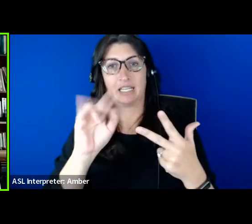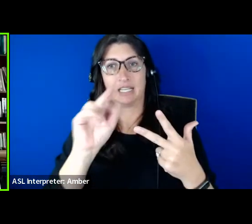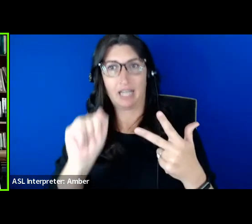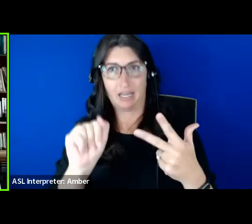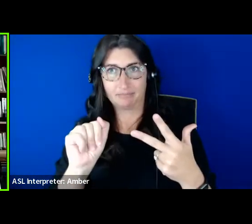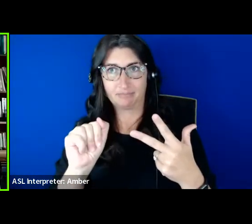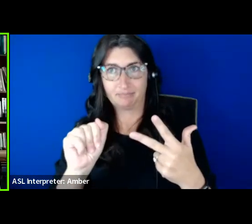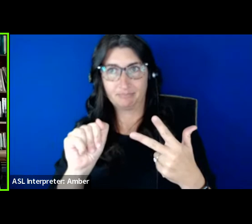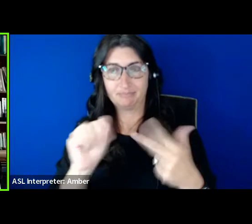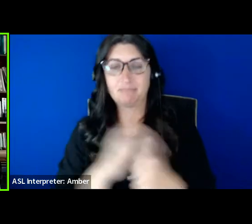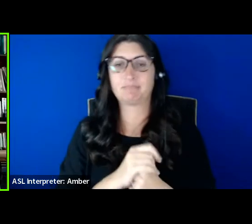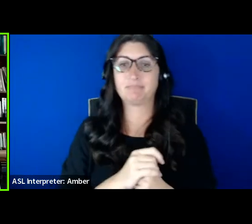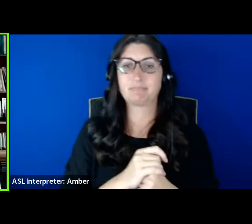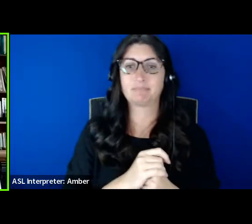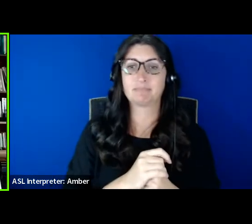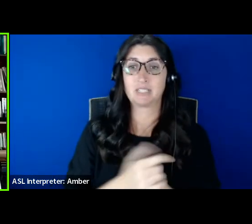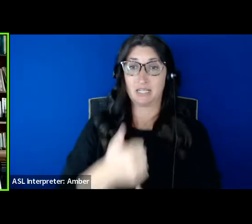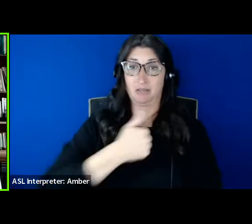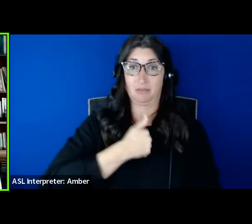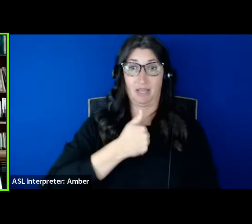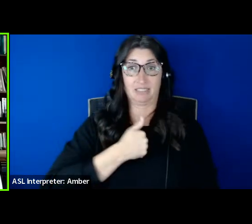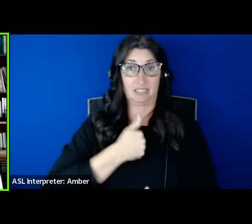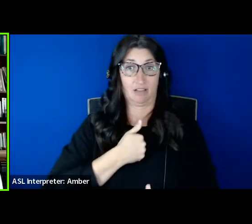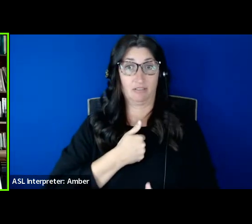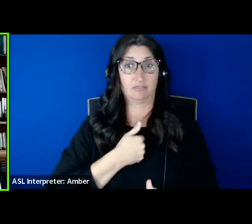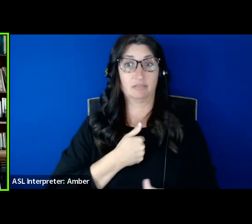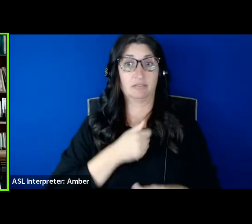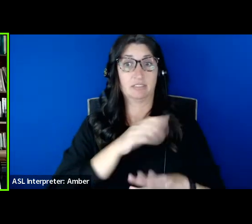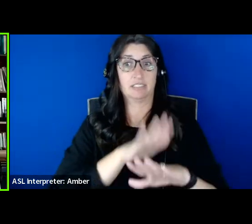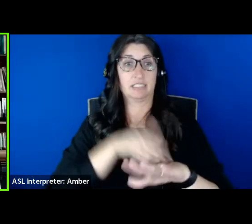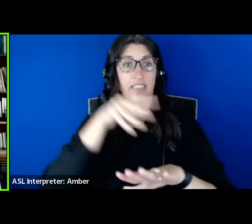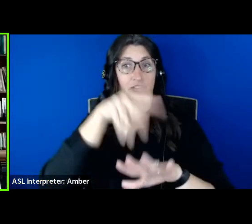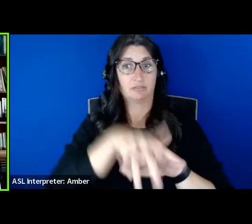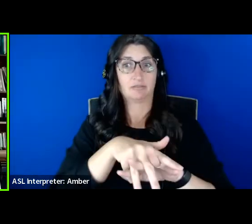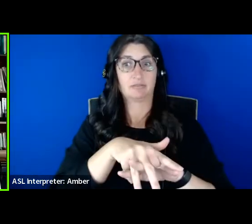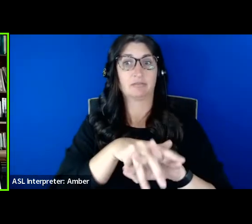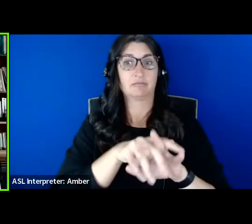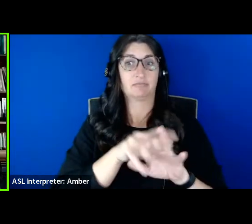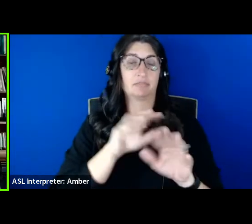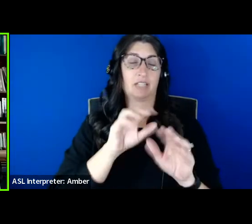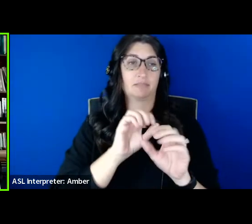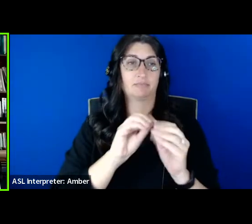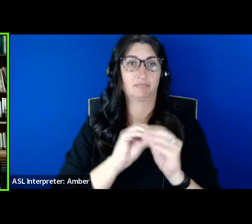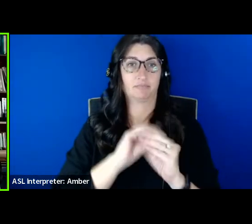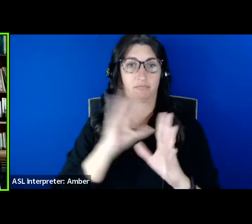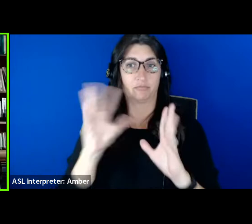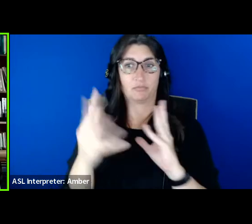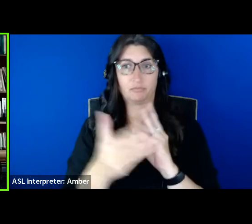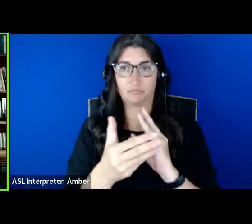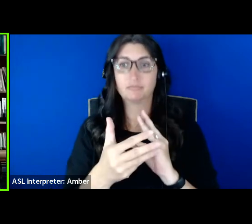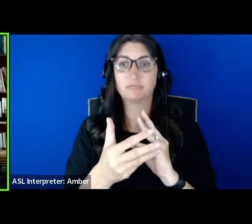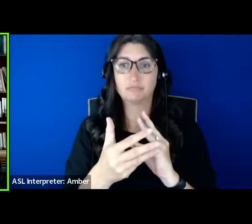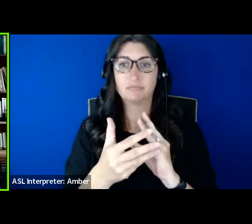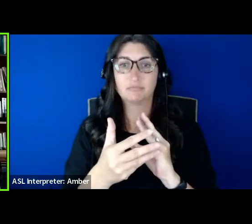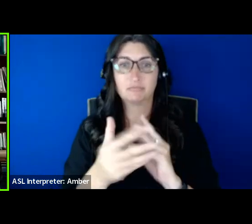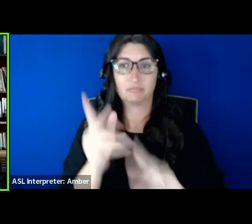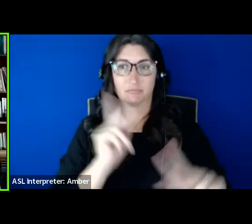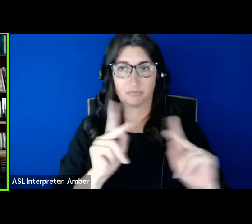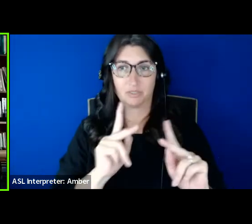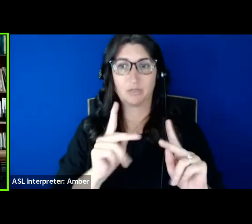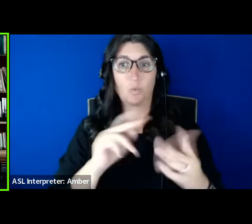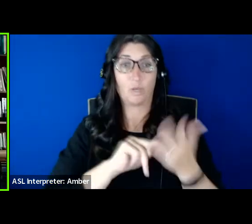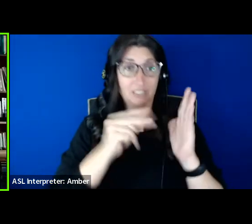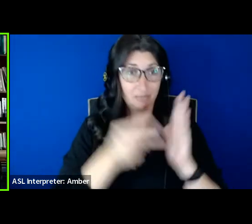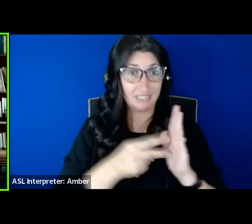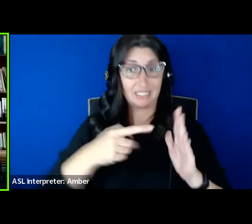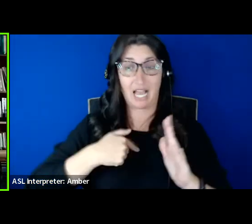Tongan anthropologist, meaning that I'm away from my homeland of Tonga, and I live in another place now, which is in